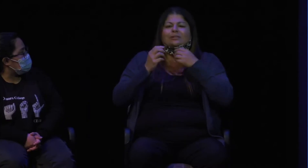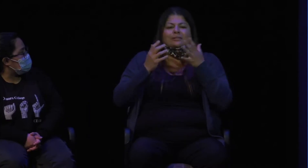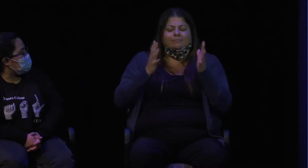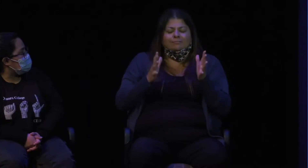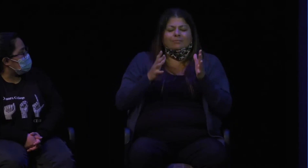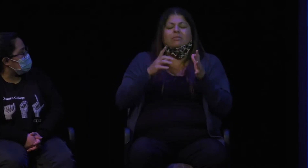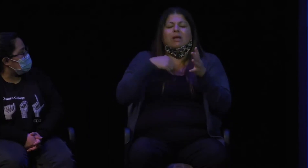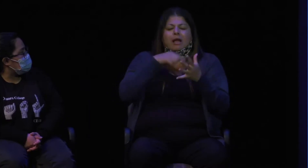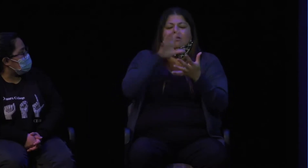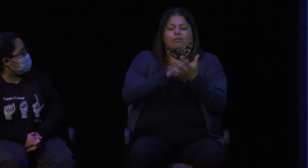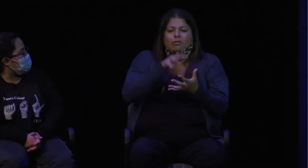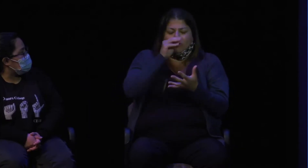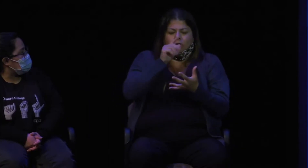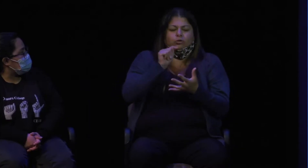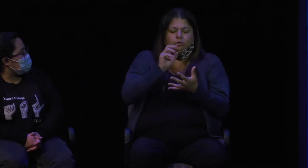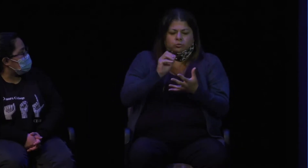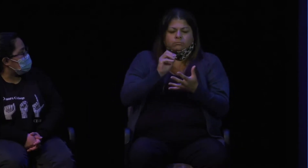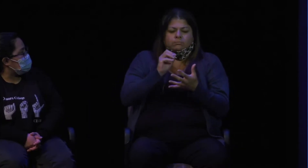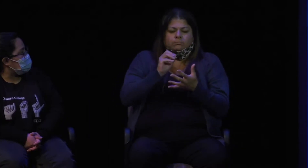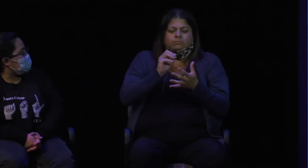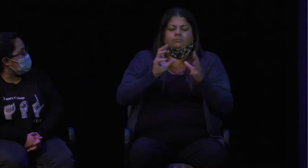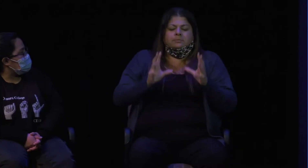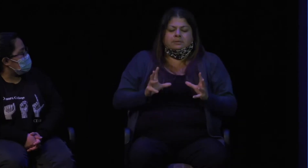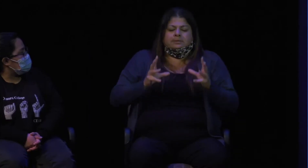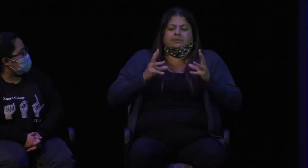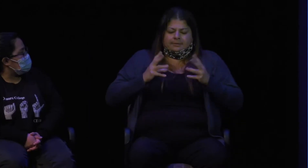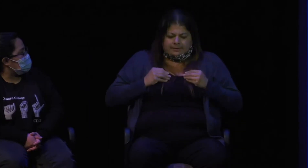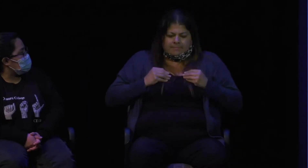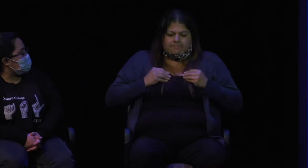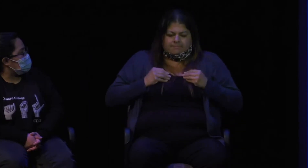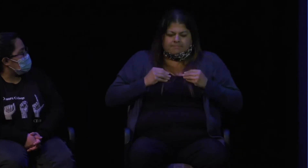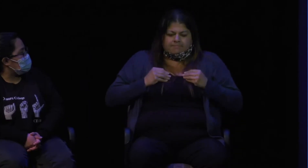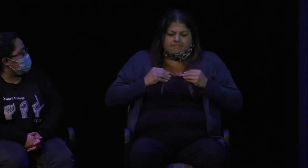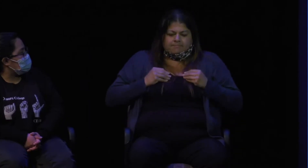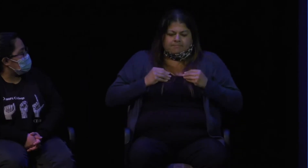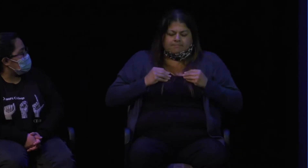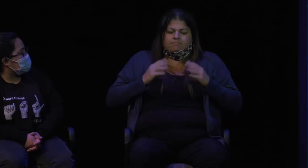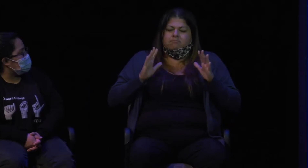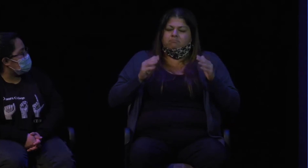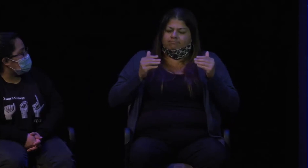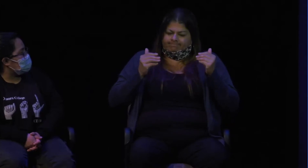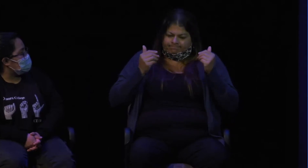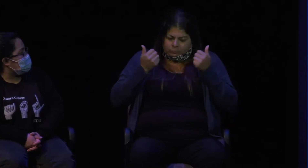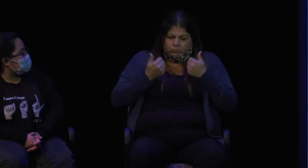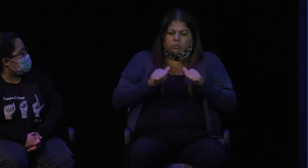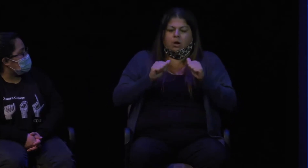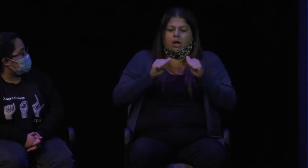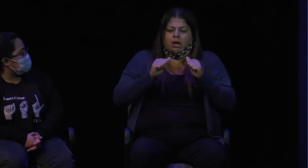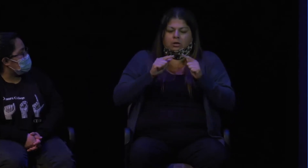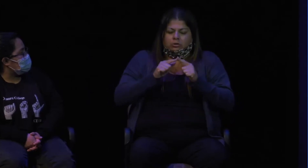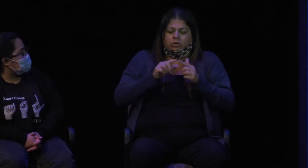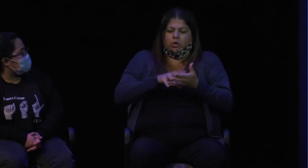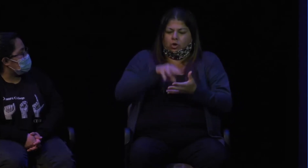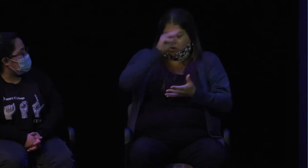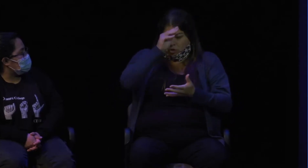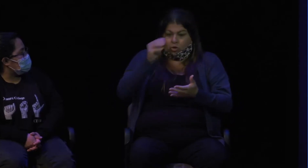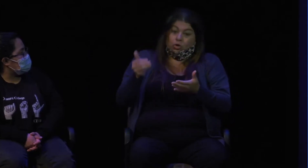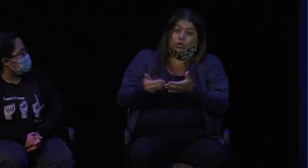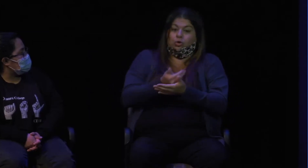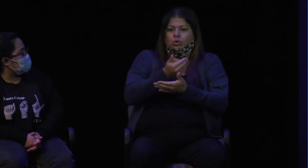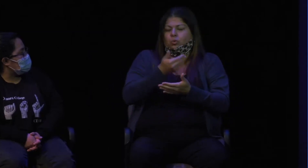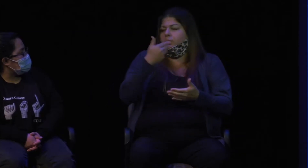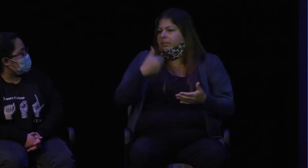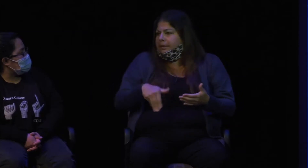it was frustrating. And I learned to accept that